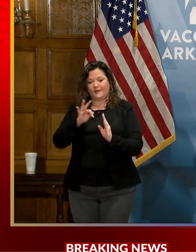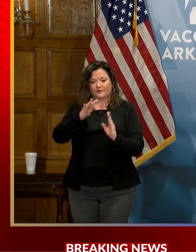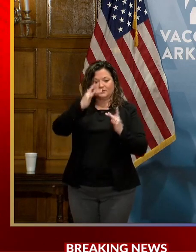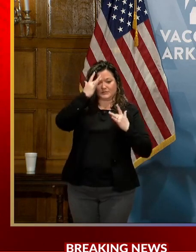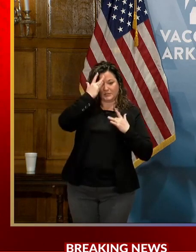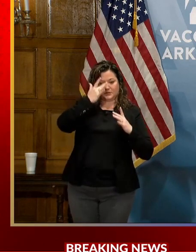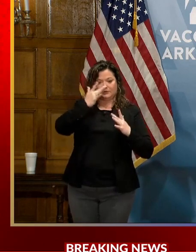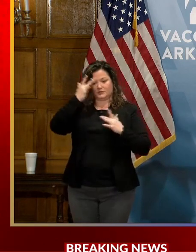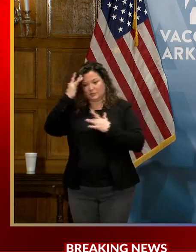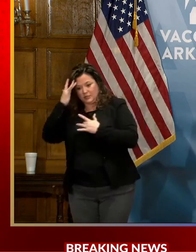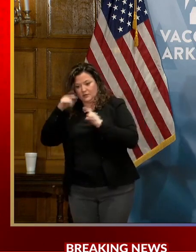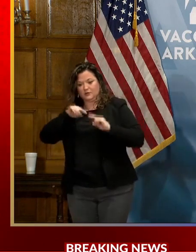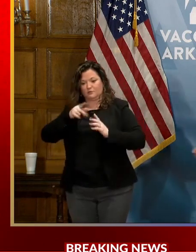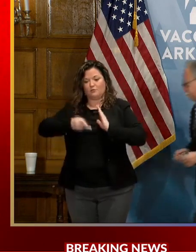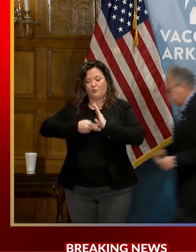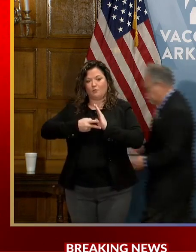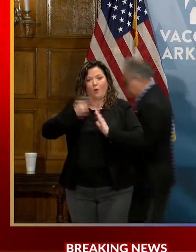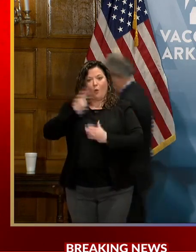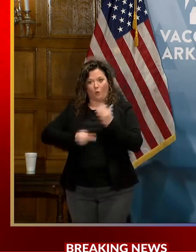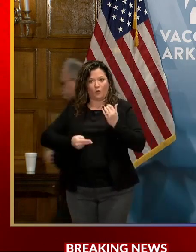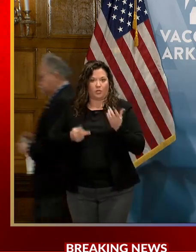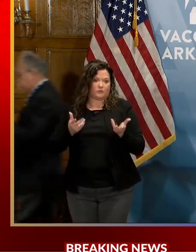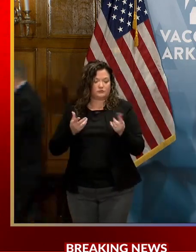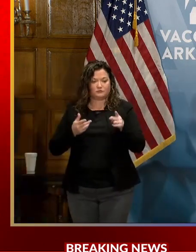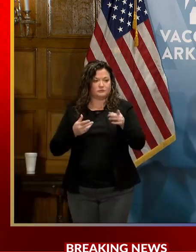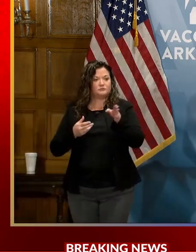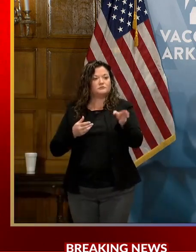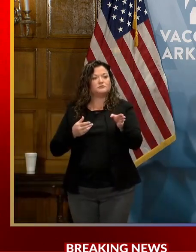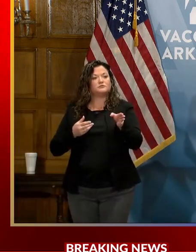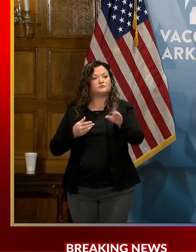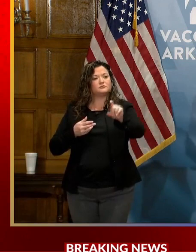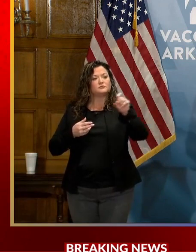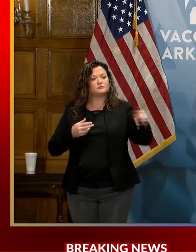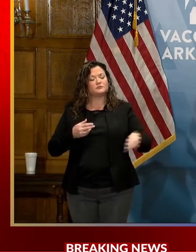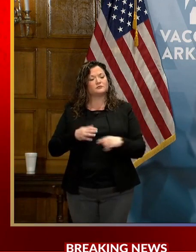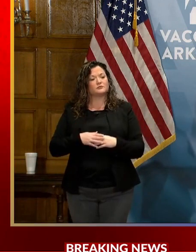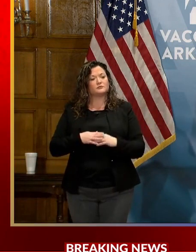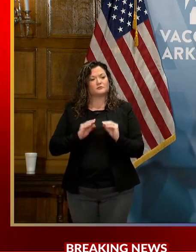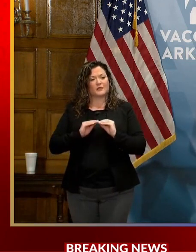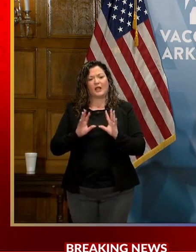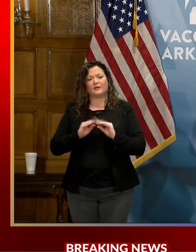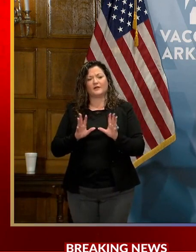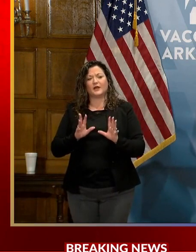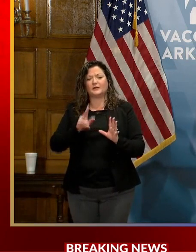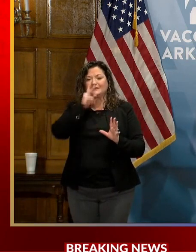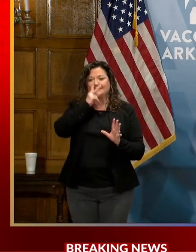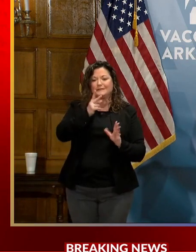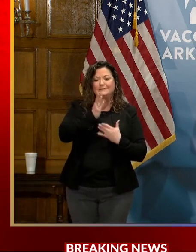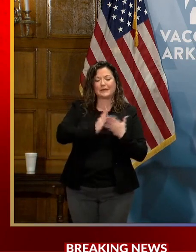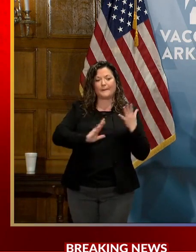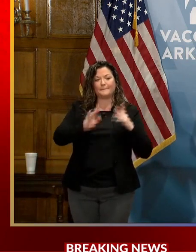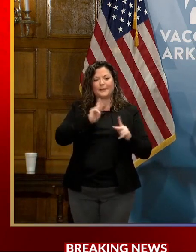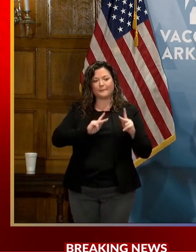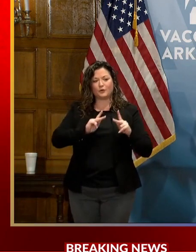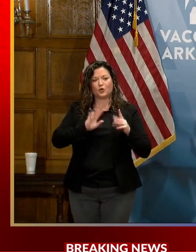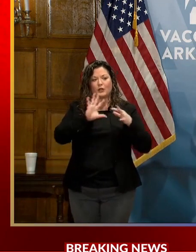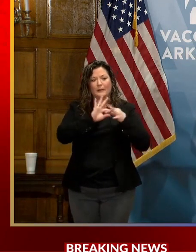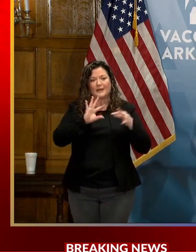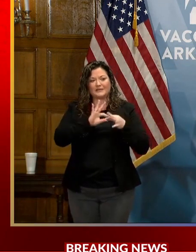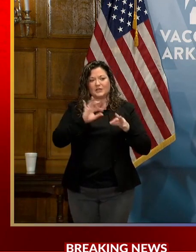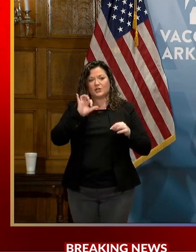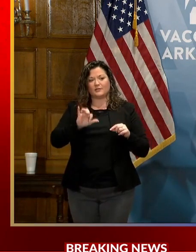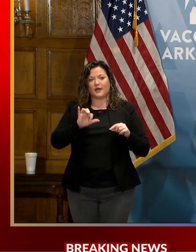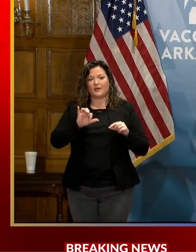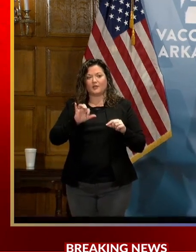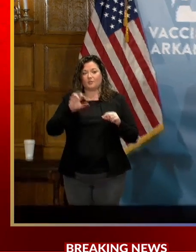vaccinated. Could you clarify, because, you know, we've seen some people messaging, things like that 30%